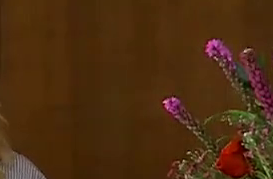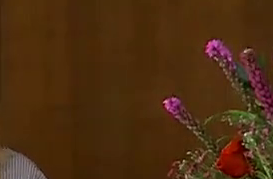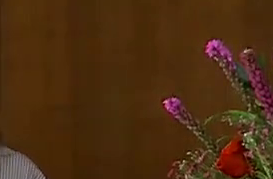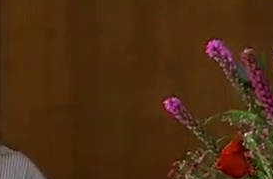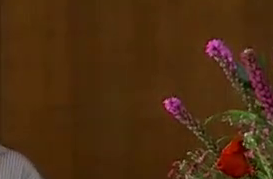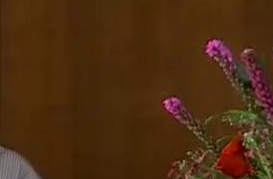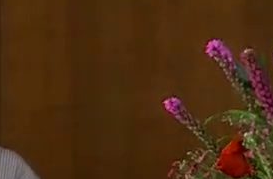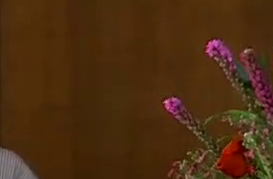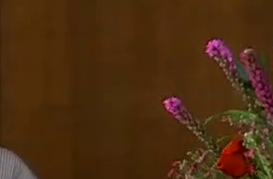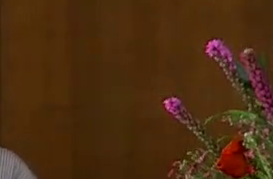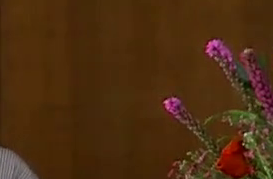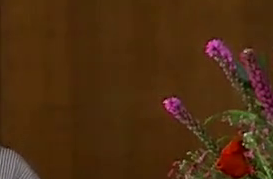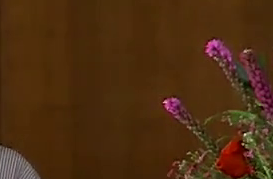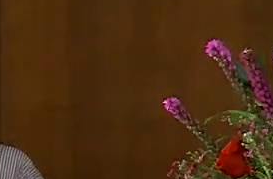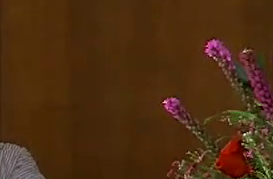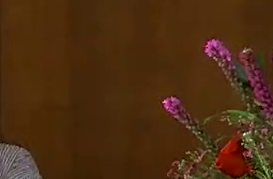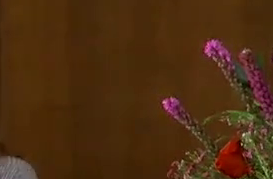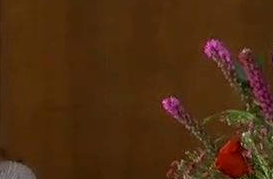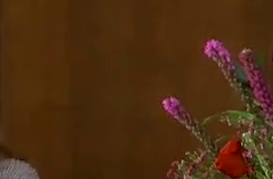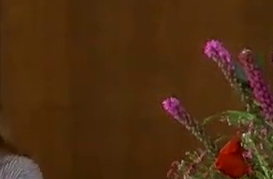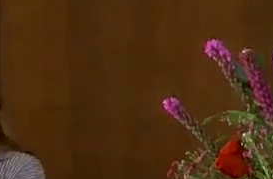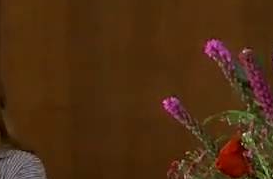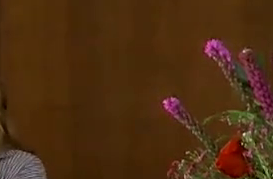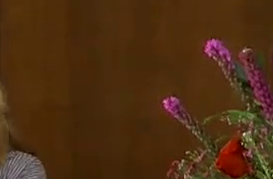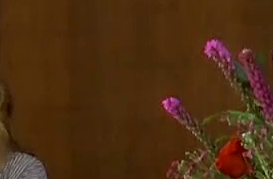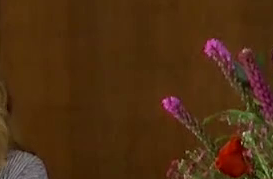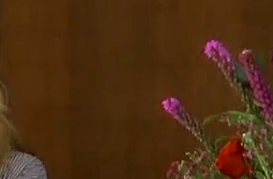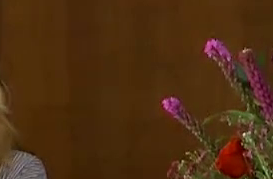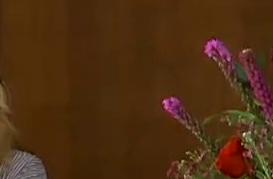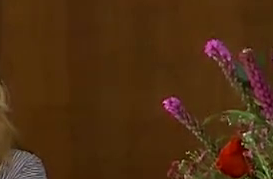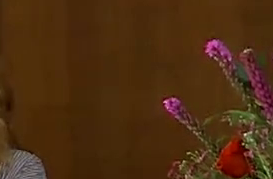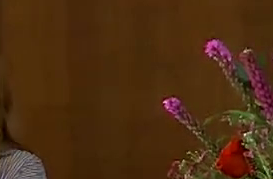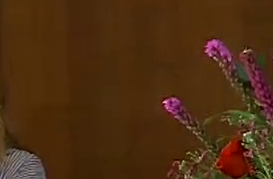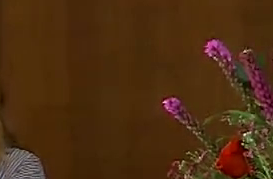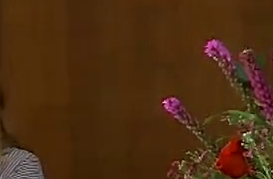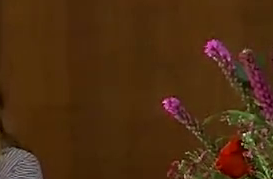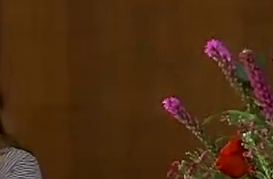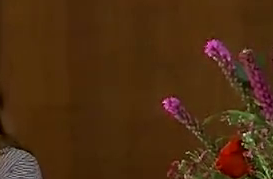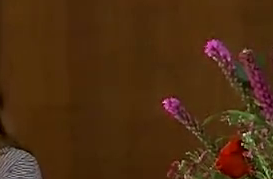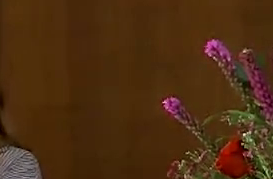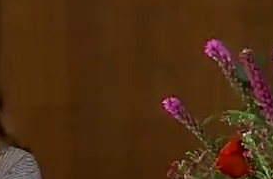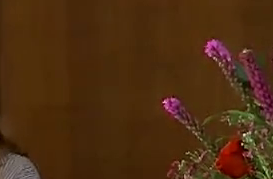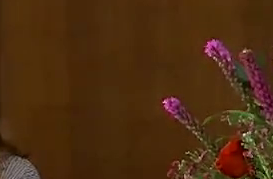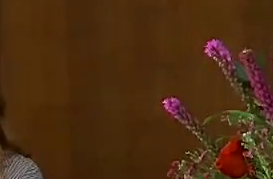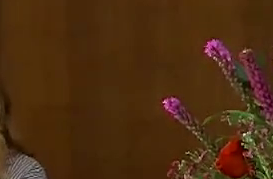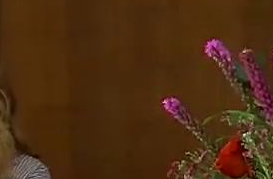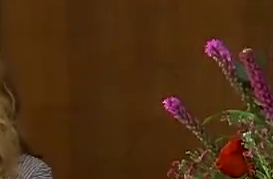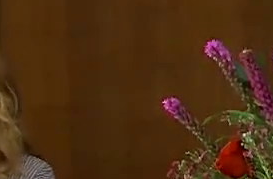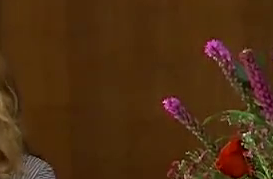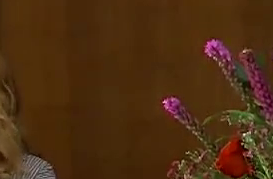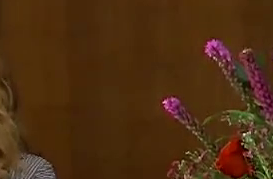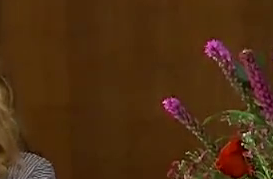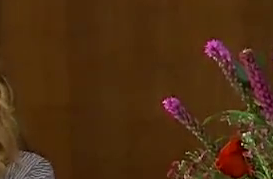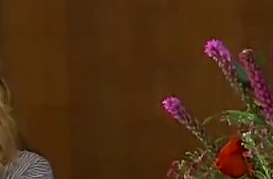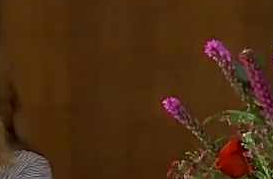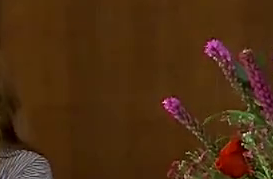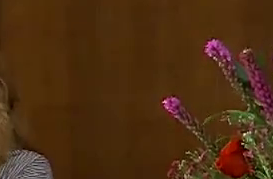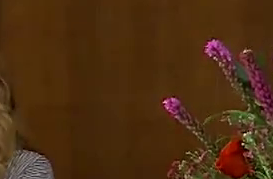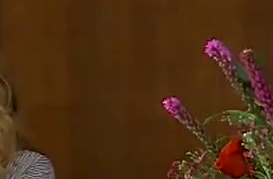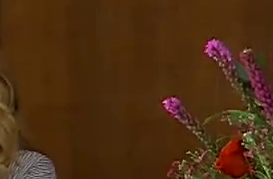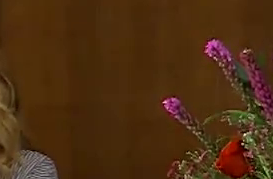an empty tomb, a love for all who come and give their hearts